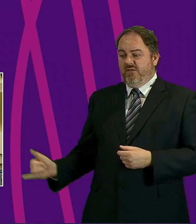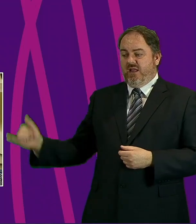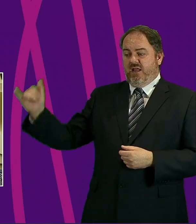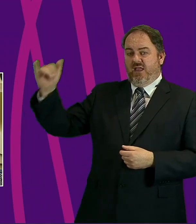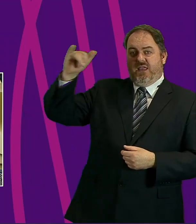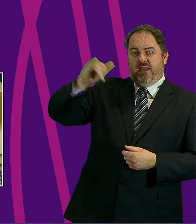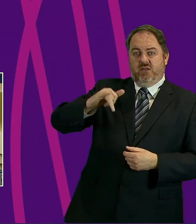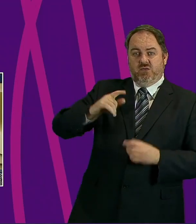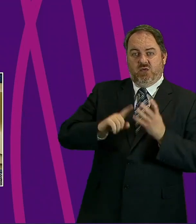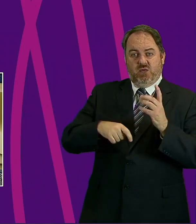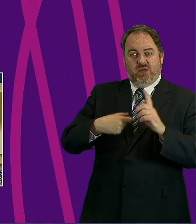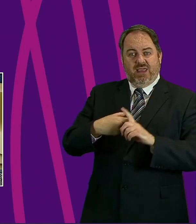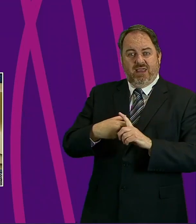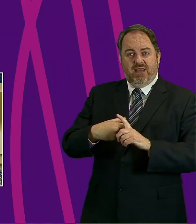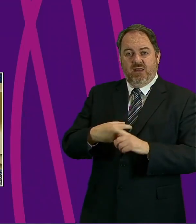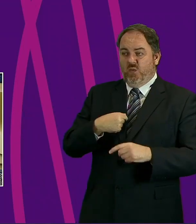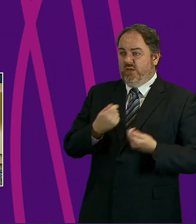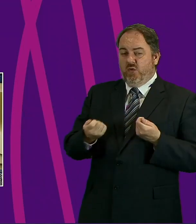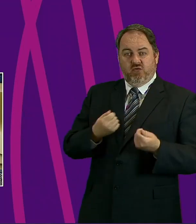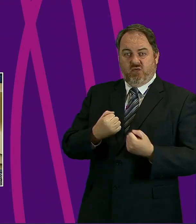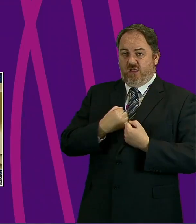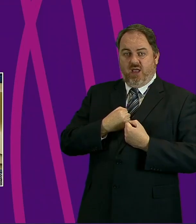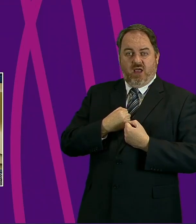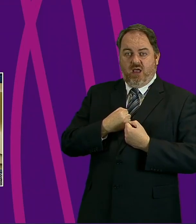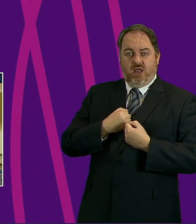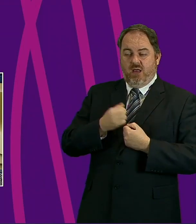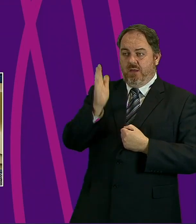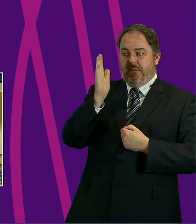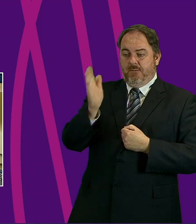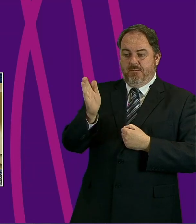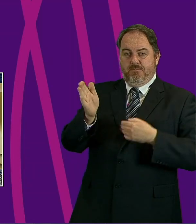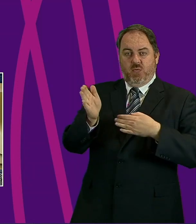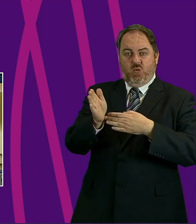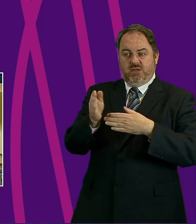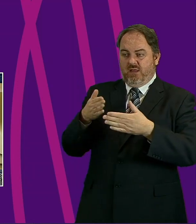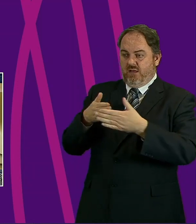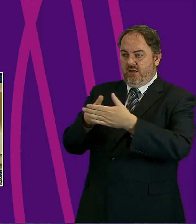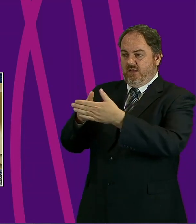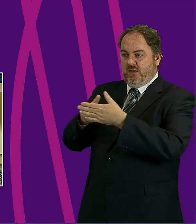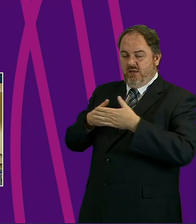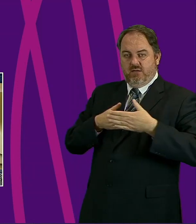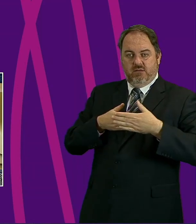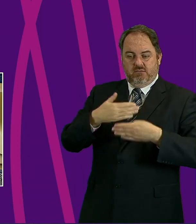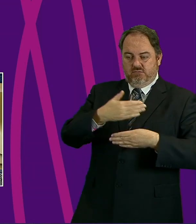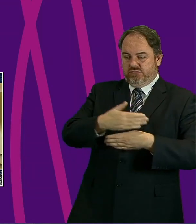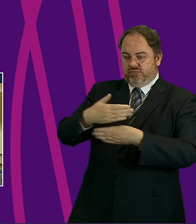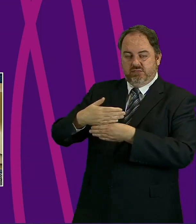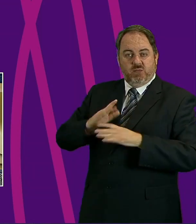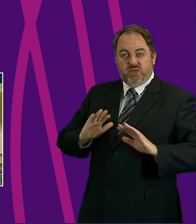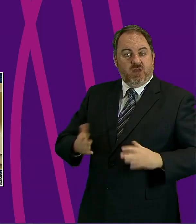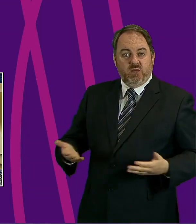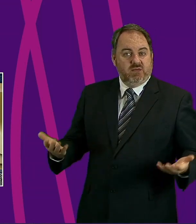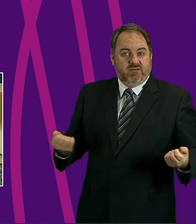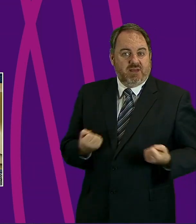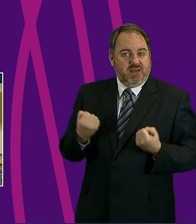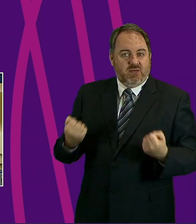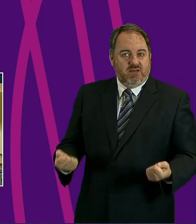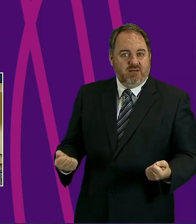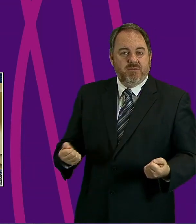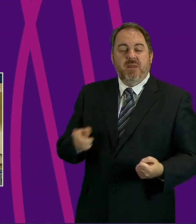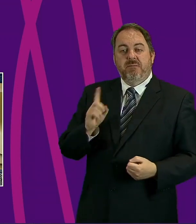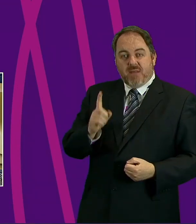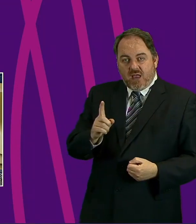this government, and I think we will see some decisions on border controls going forward. But we try to take all of these